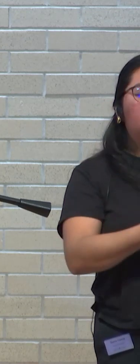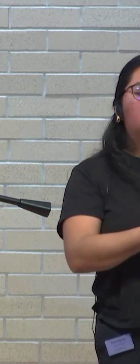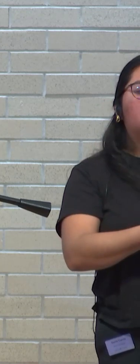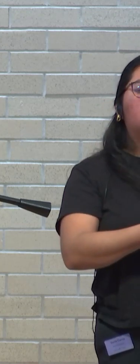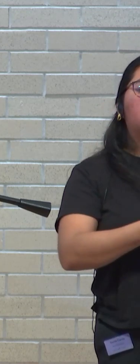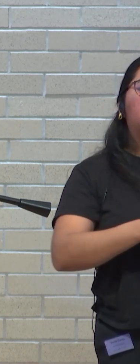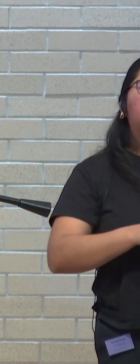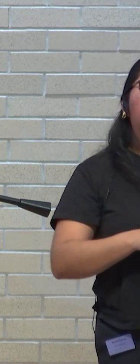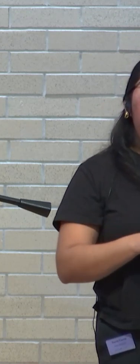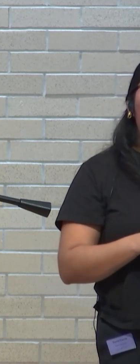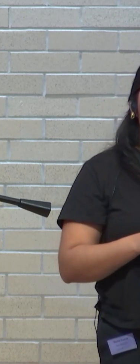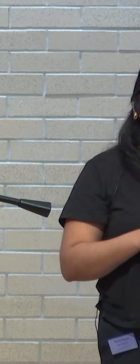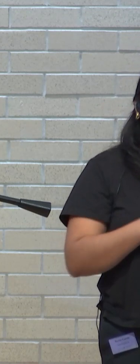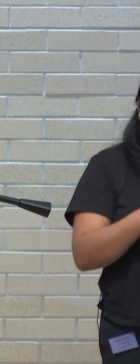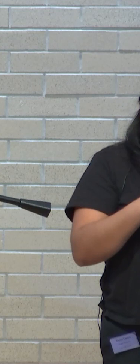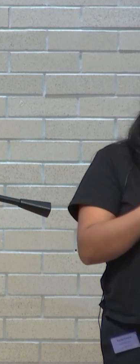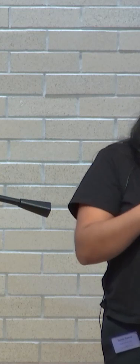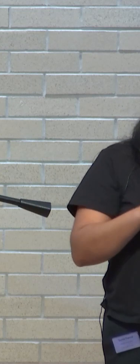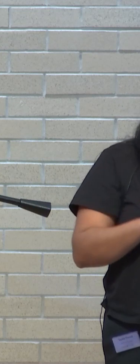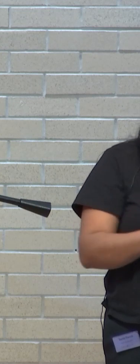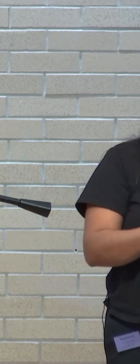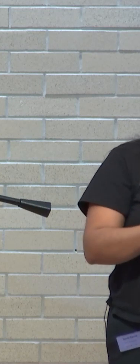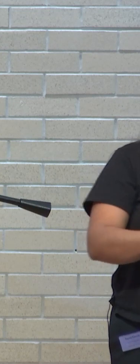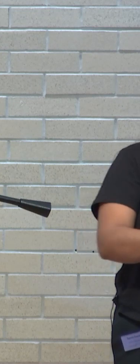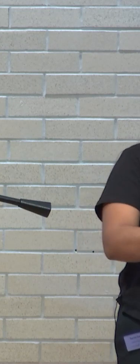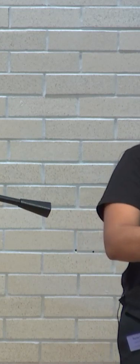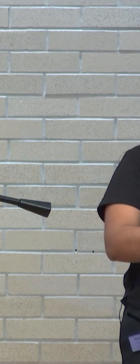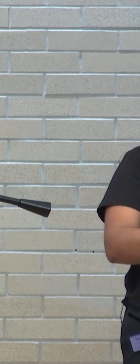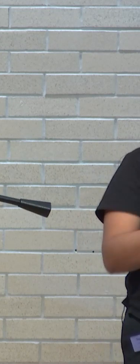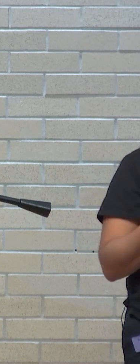year went along, I found myself becoming lonely and miserable.